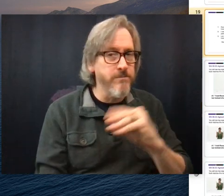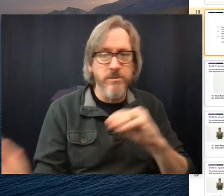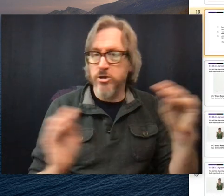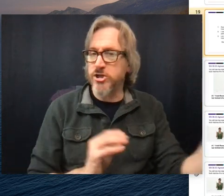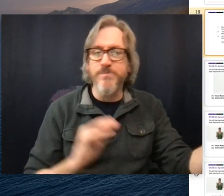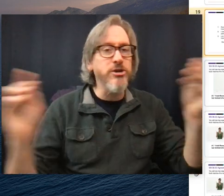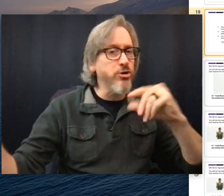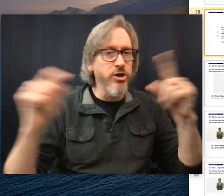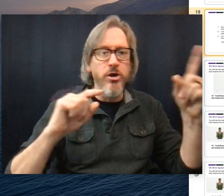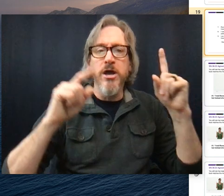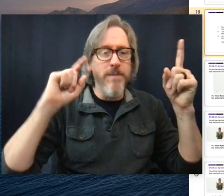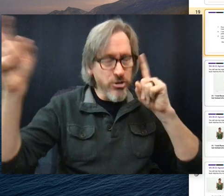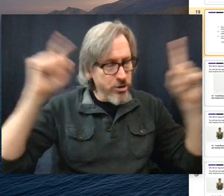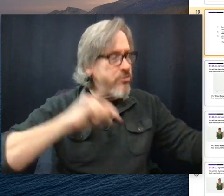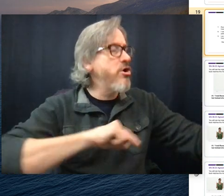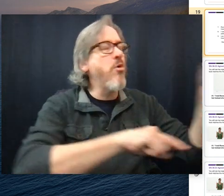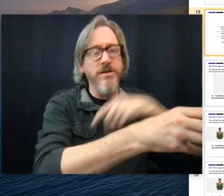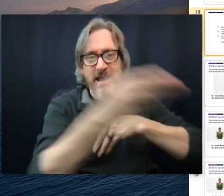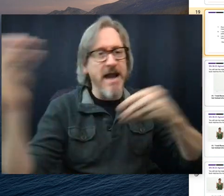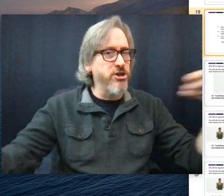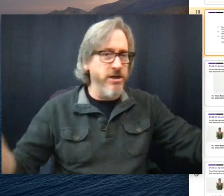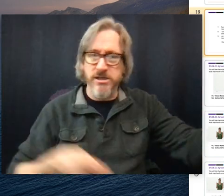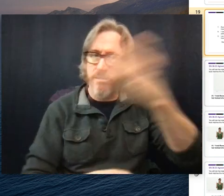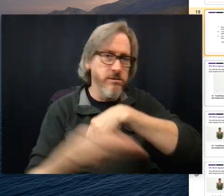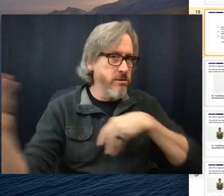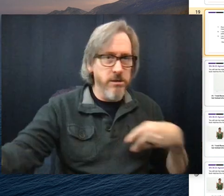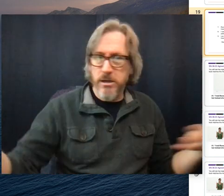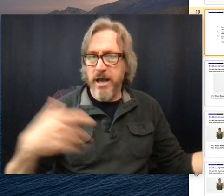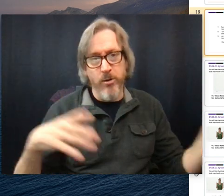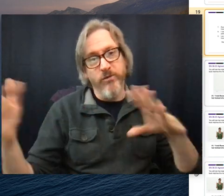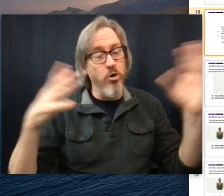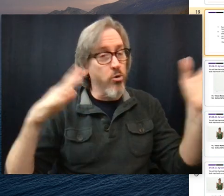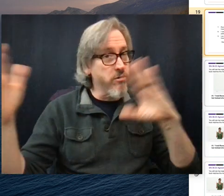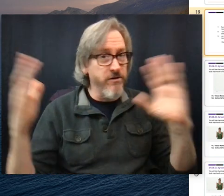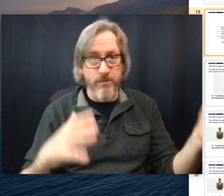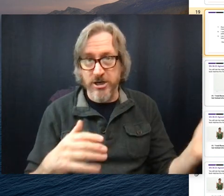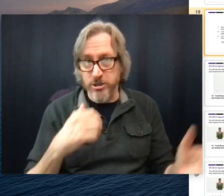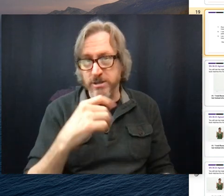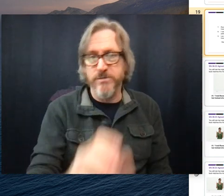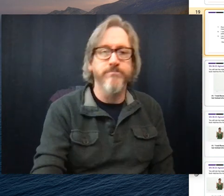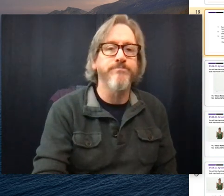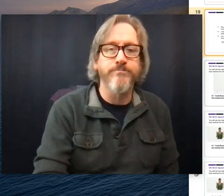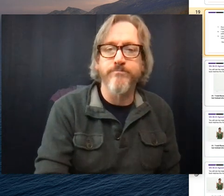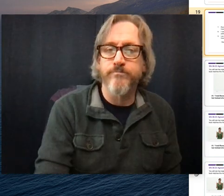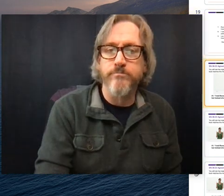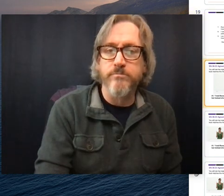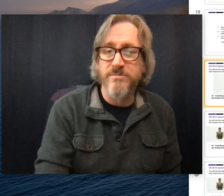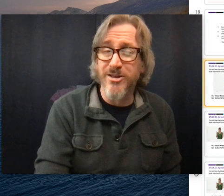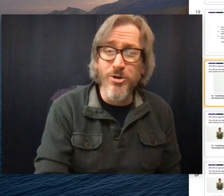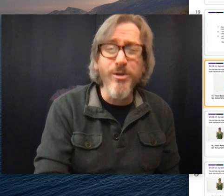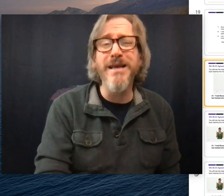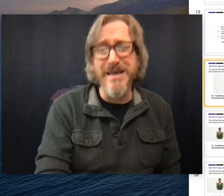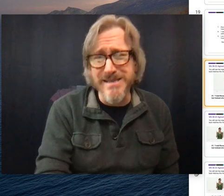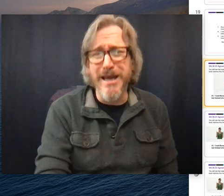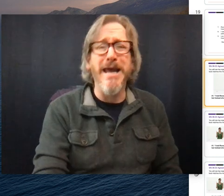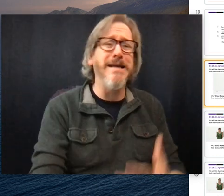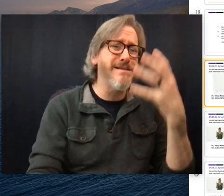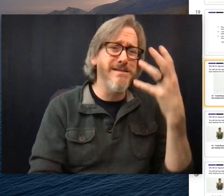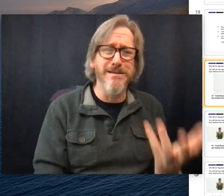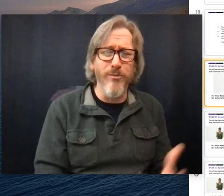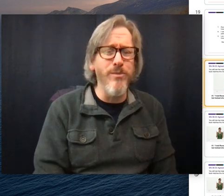sentences. Just make sure you know what the action is and what the order of information is. They're really